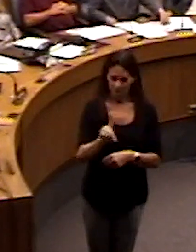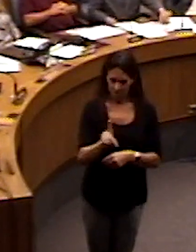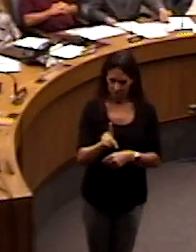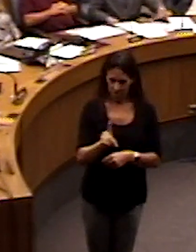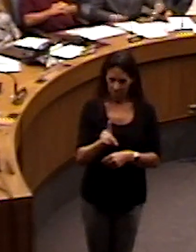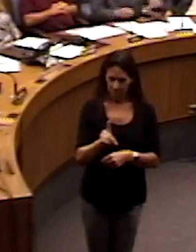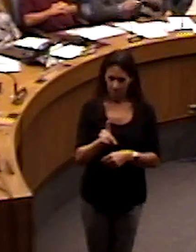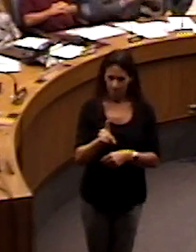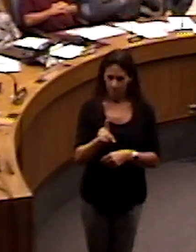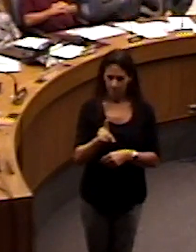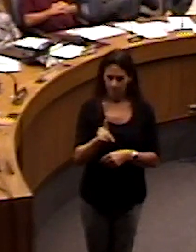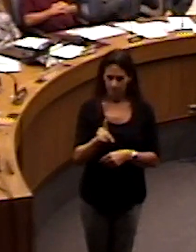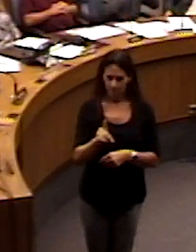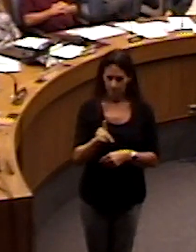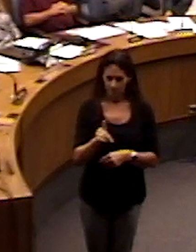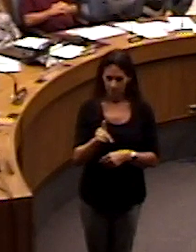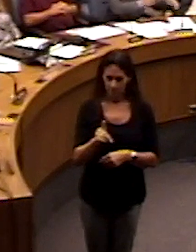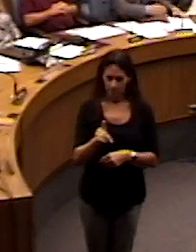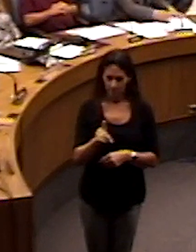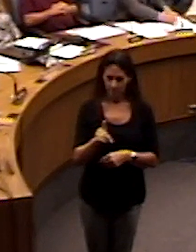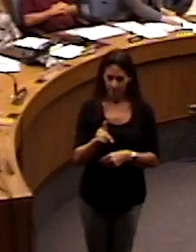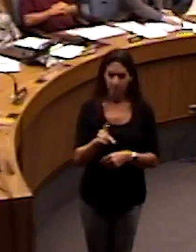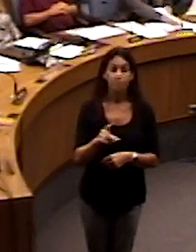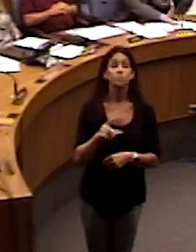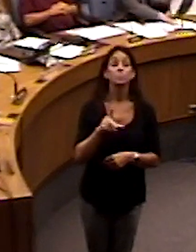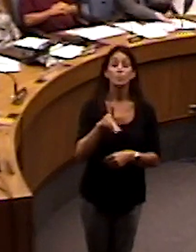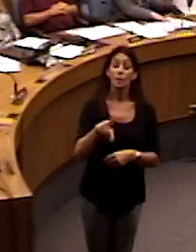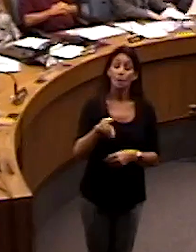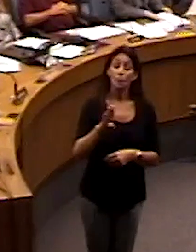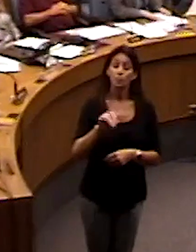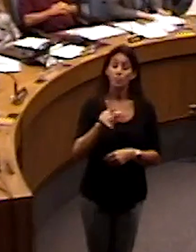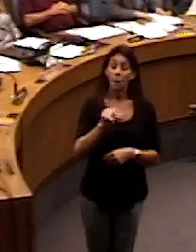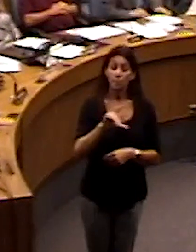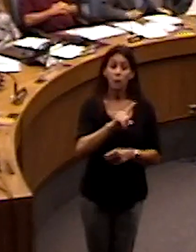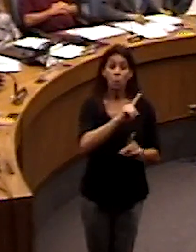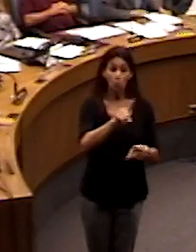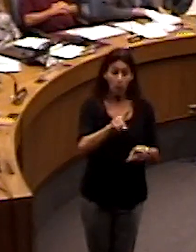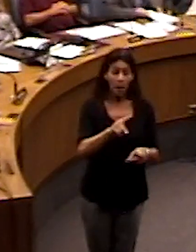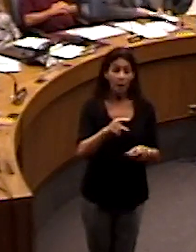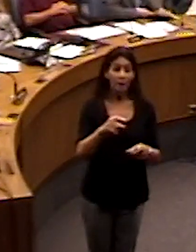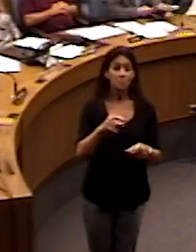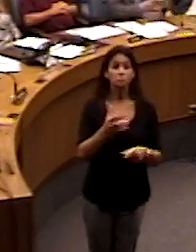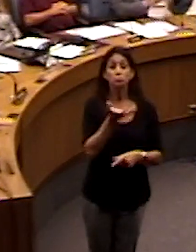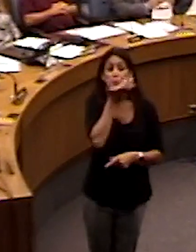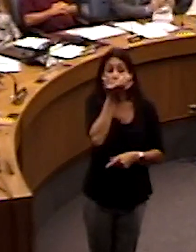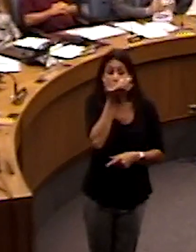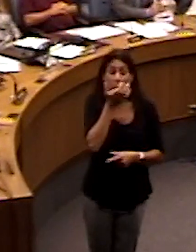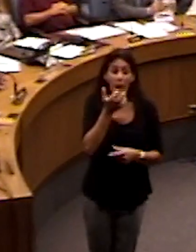The Public Works went out there, cut the grass, cleaned it up. They did a great job.